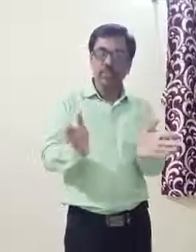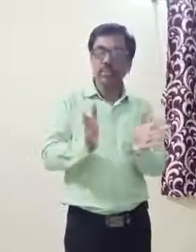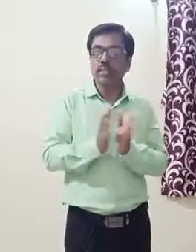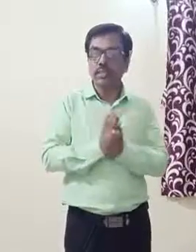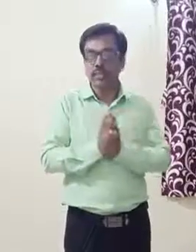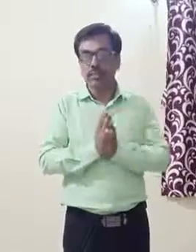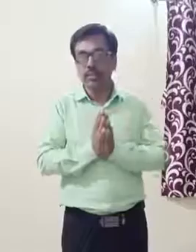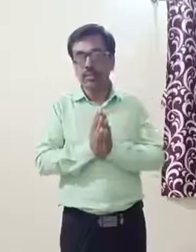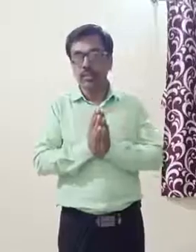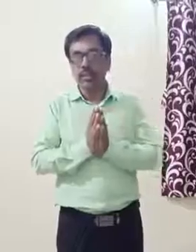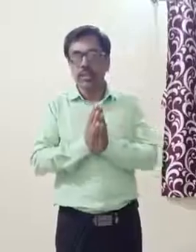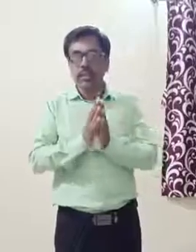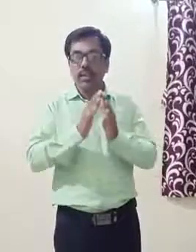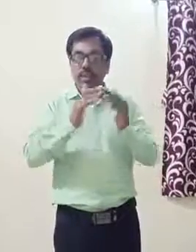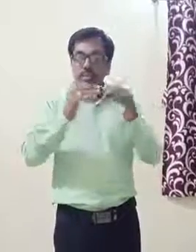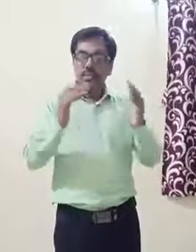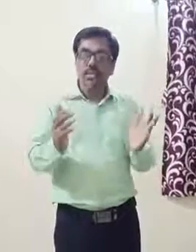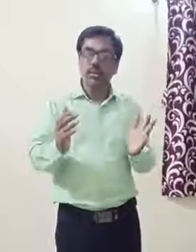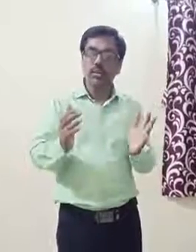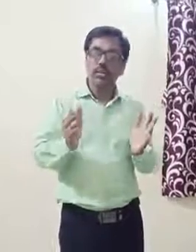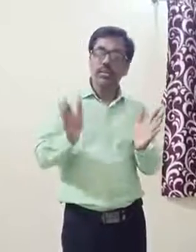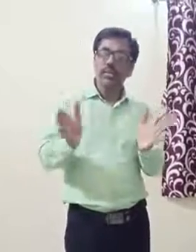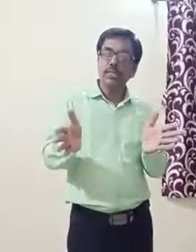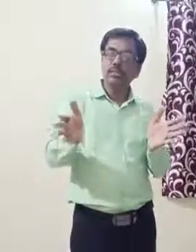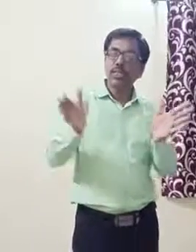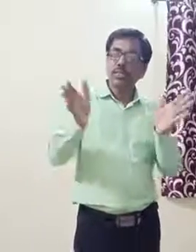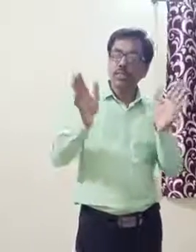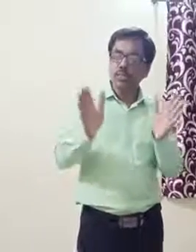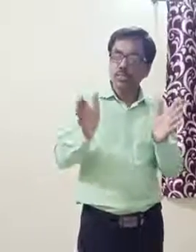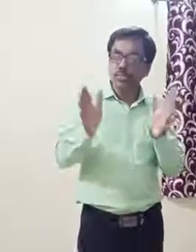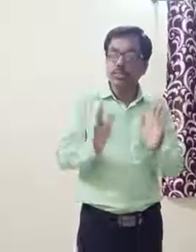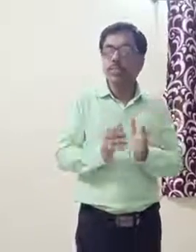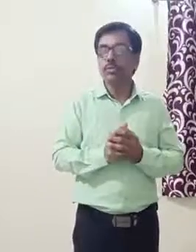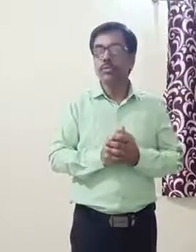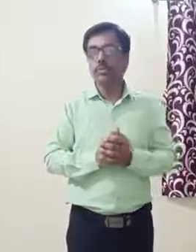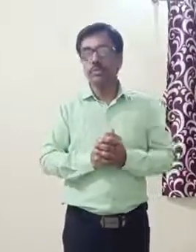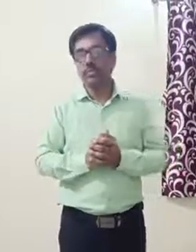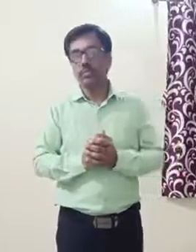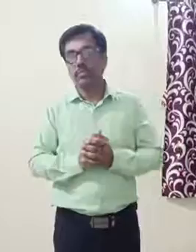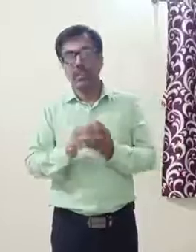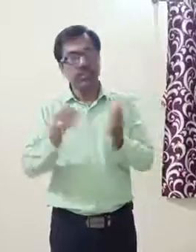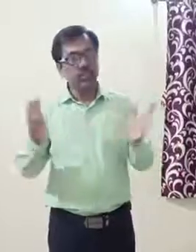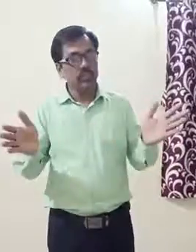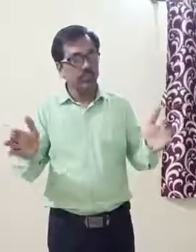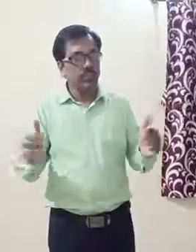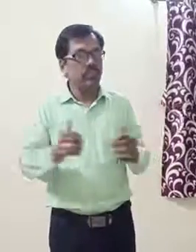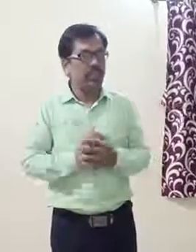question is, we saw that Napoleon Bonaparte introduced so many good measures to make his government